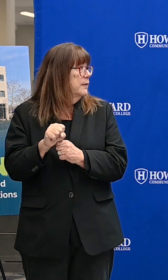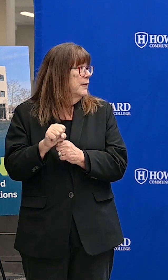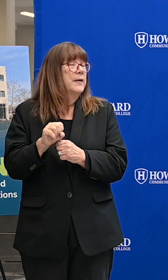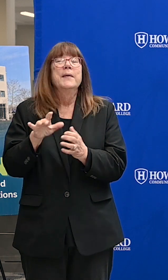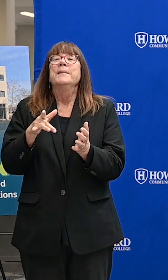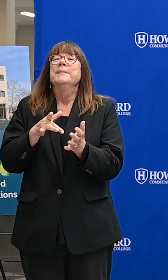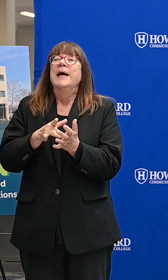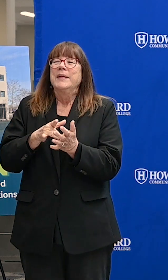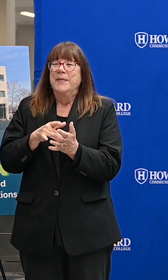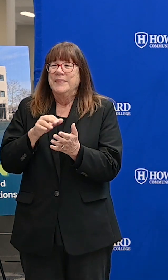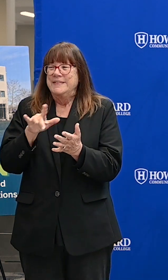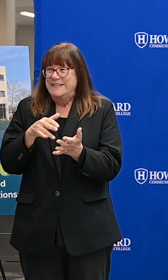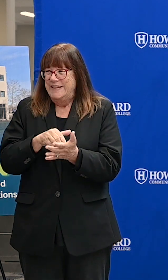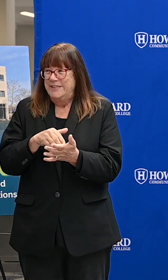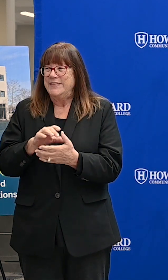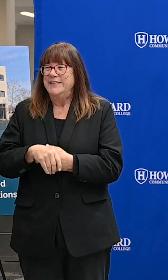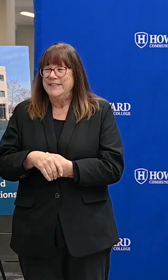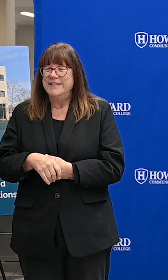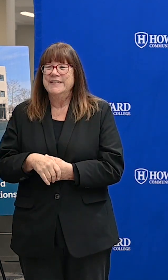Medical Center.